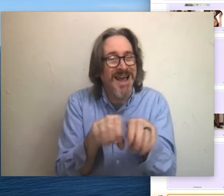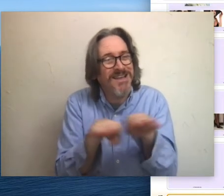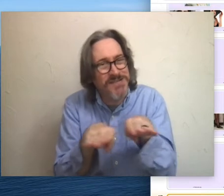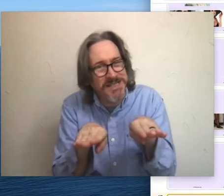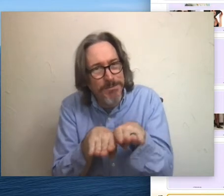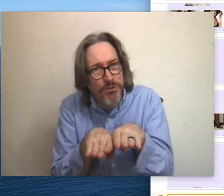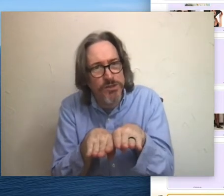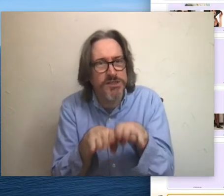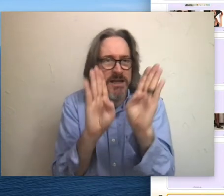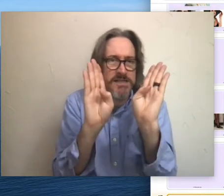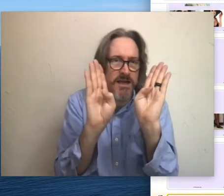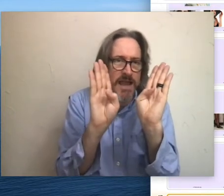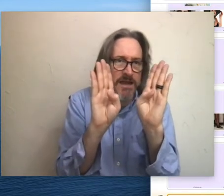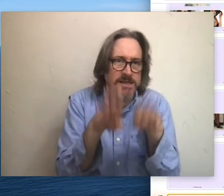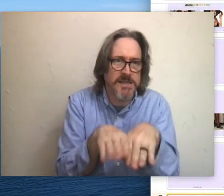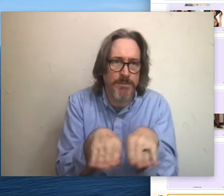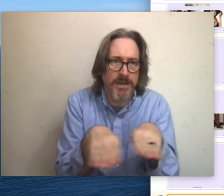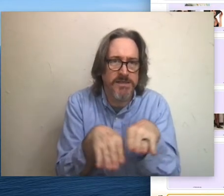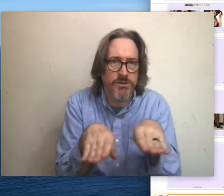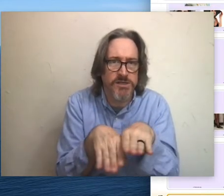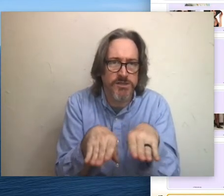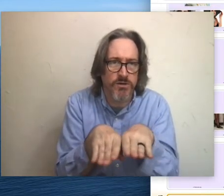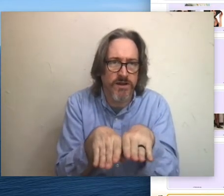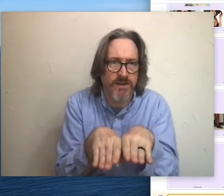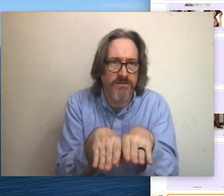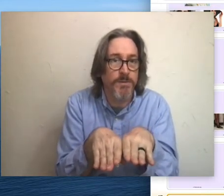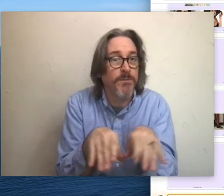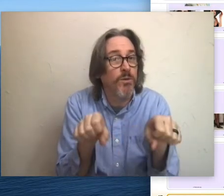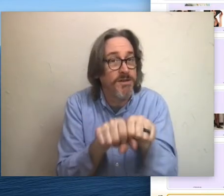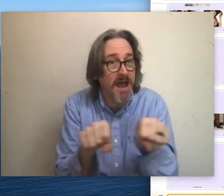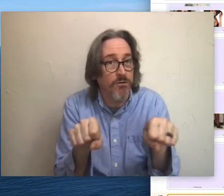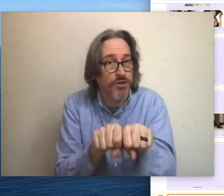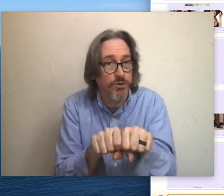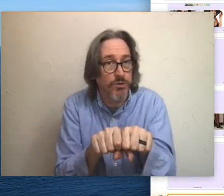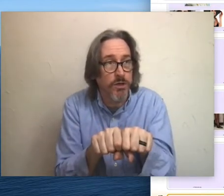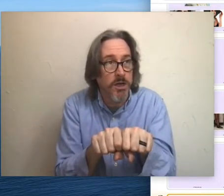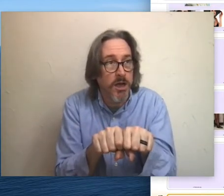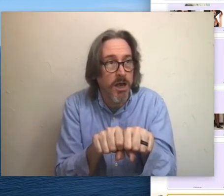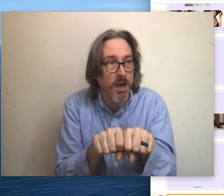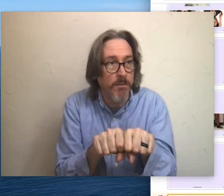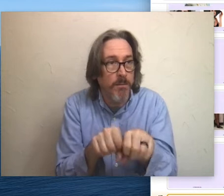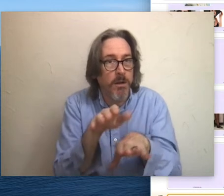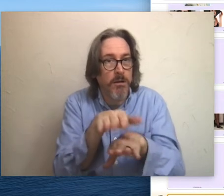Shoes. You'll see boots. It's got B's, so it's sort of out of favor. People will now do